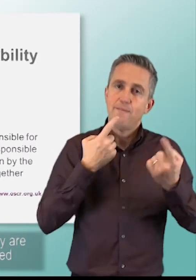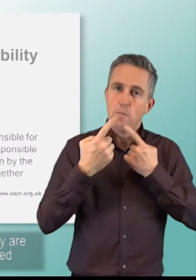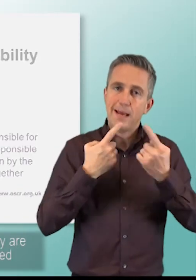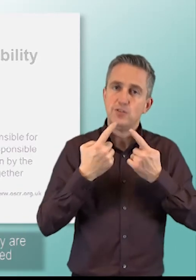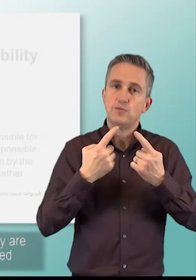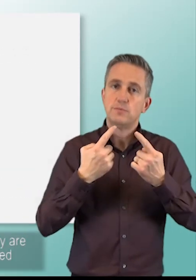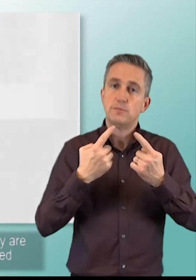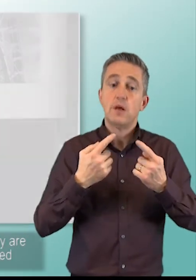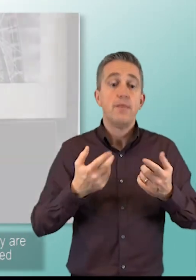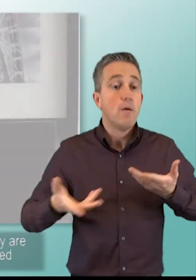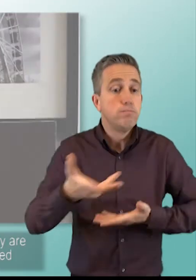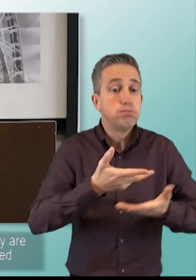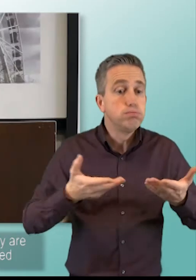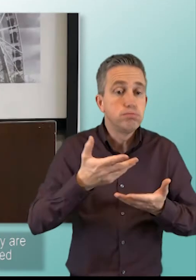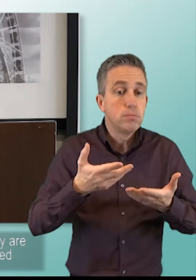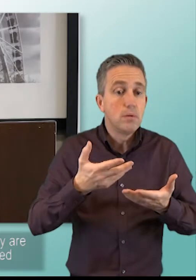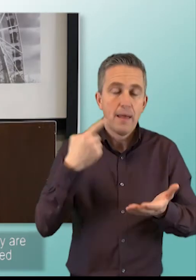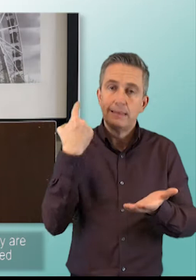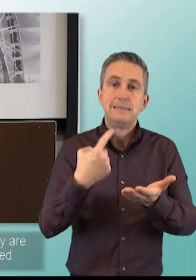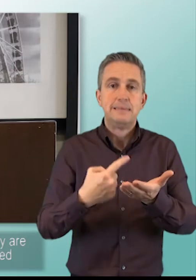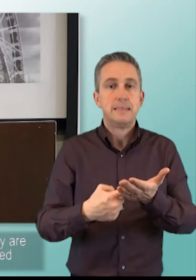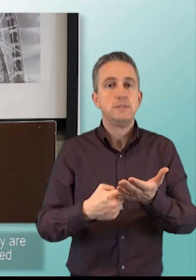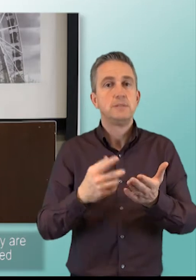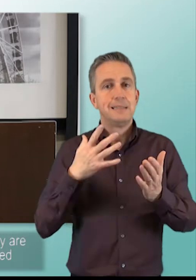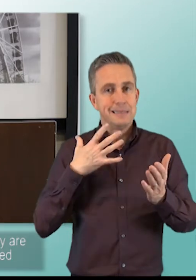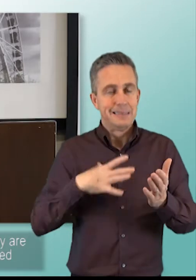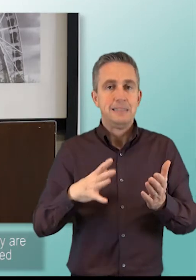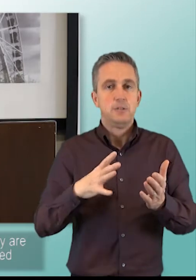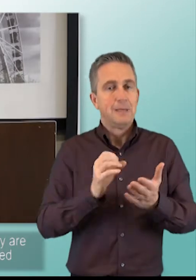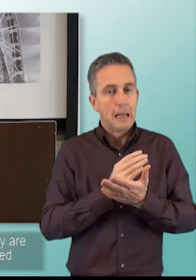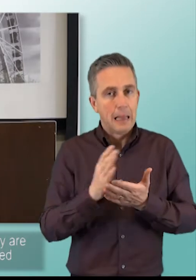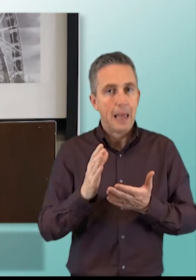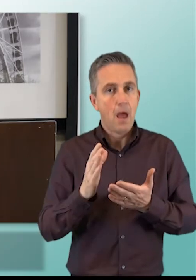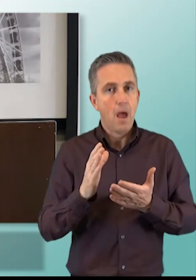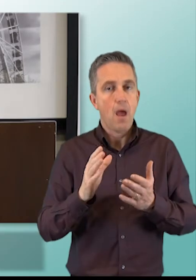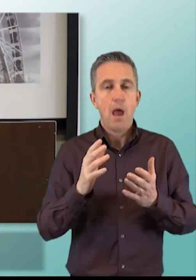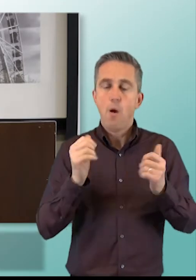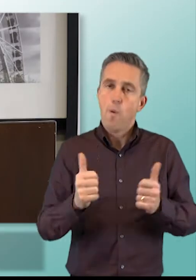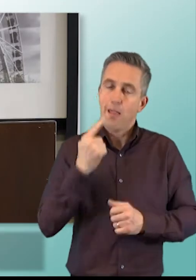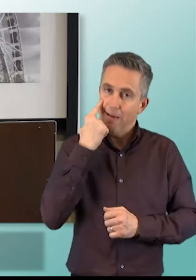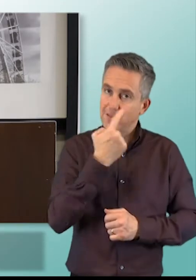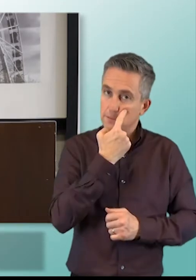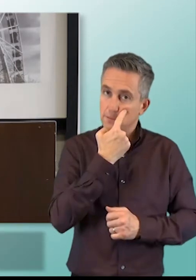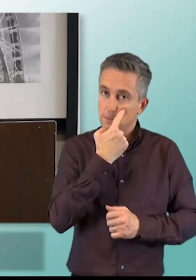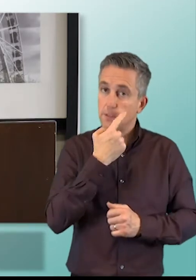be confident that the decisions that they are making are robust and they can be easily explained if they're challenged on those